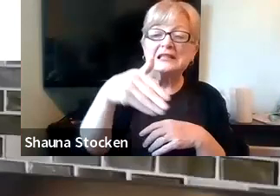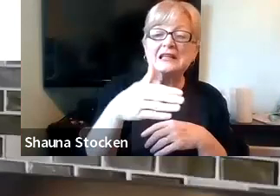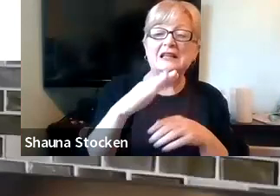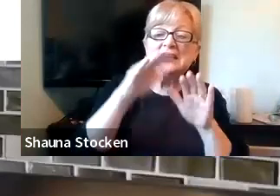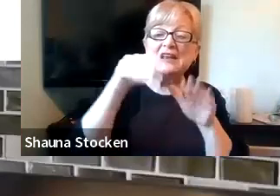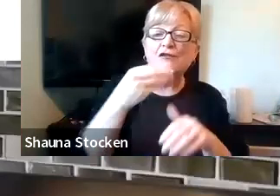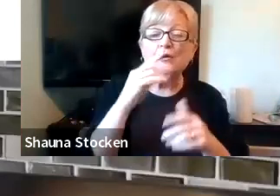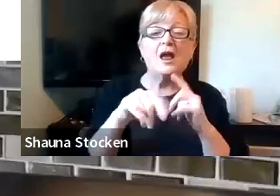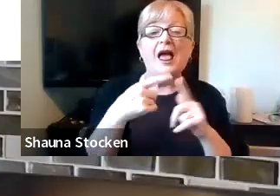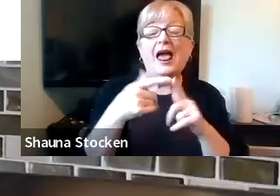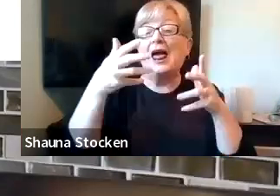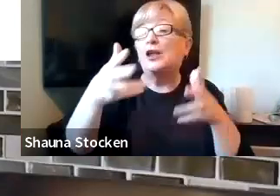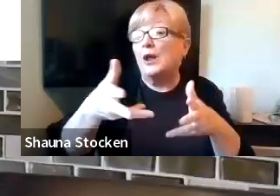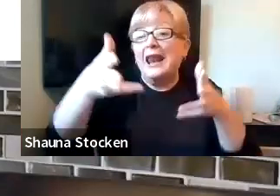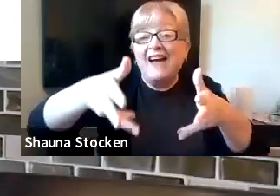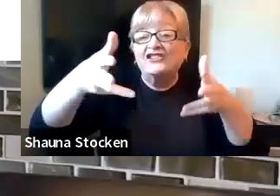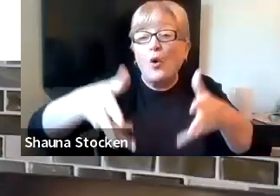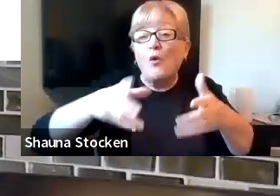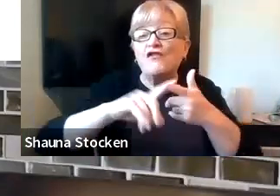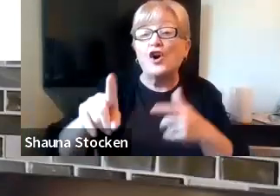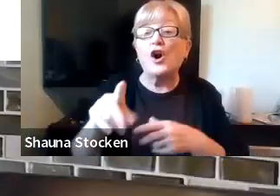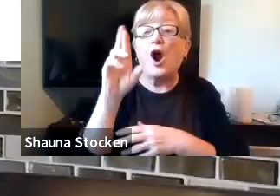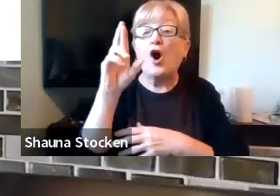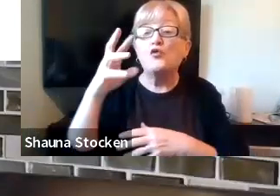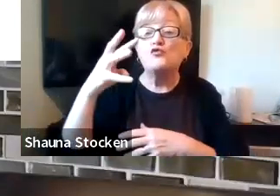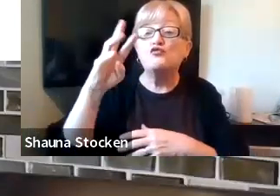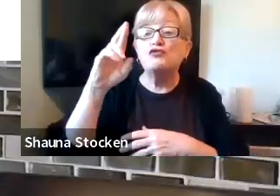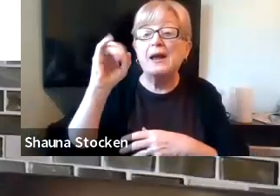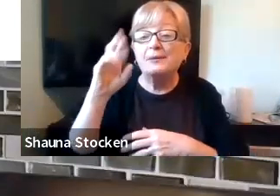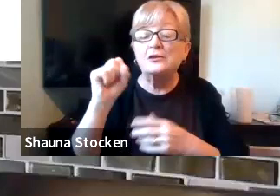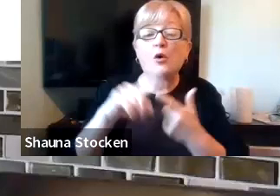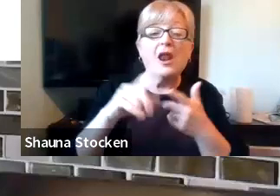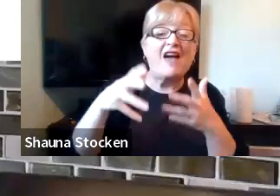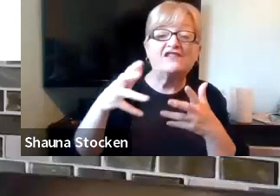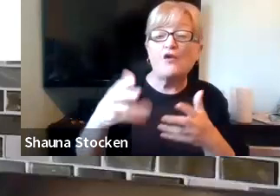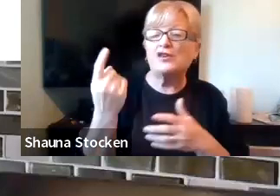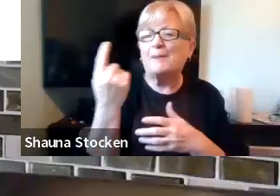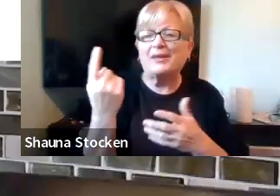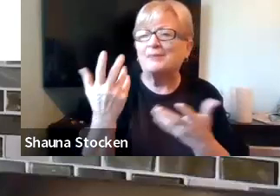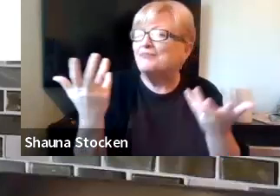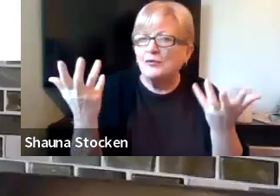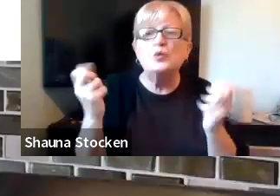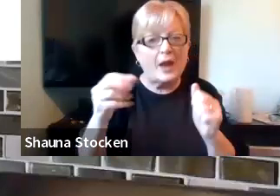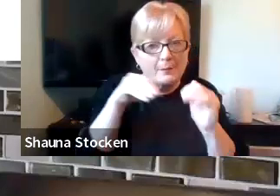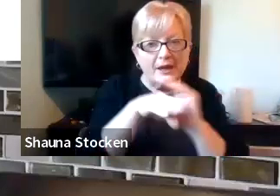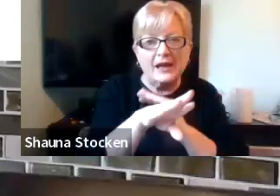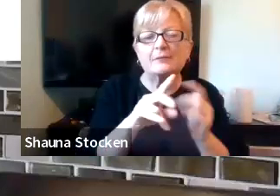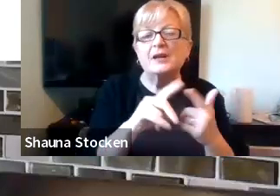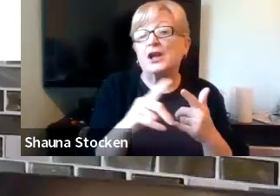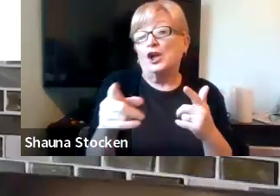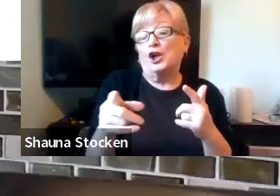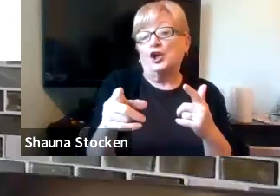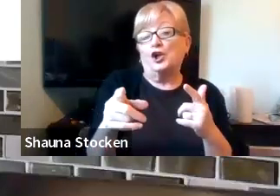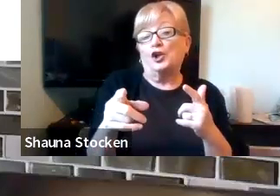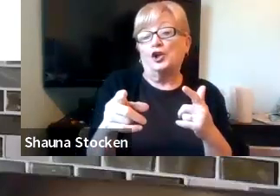Leftover ribs, leftover pizza slices. So even without deciding for yourself which of